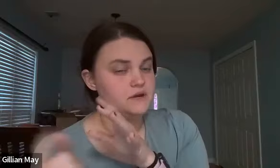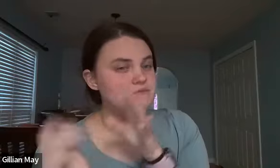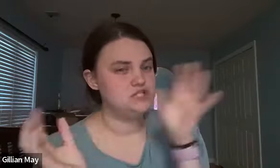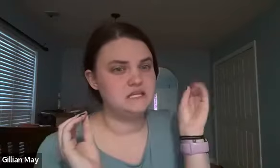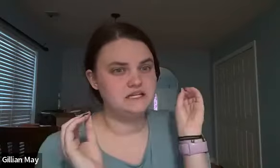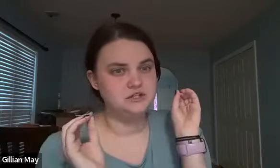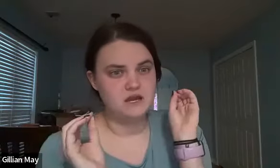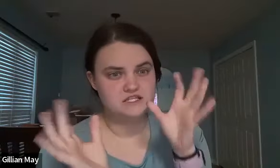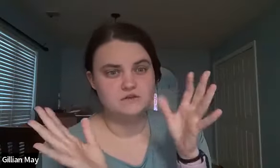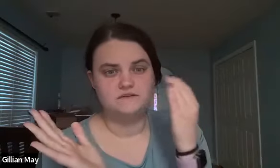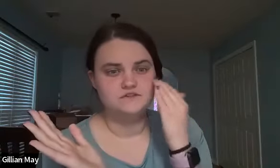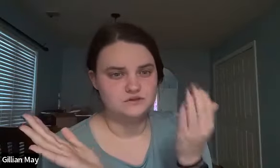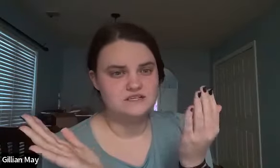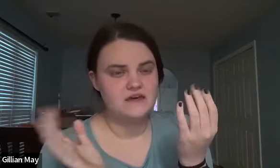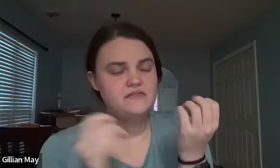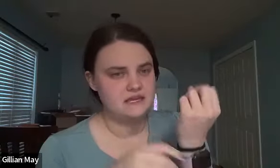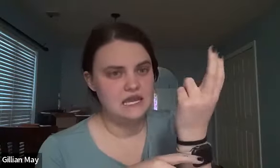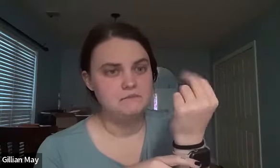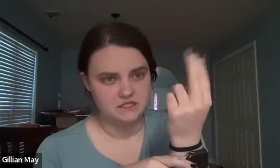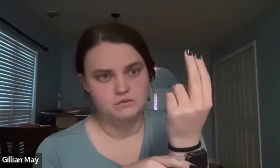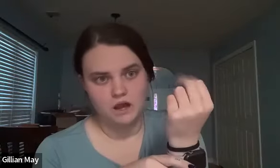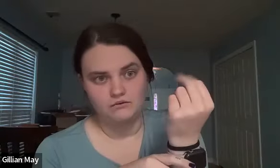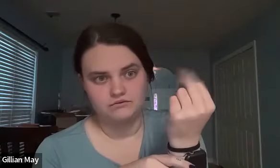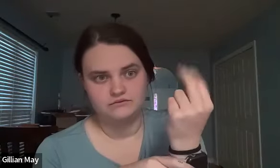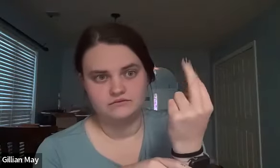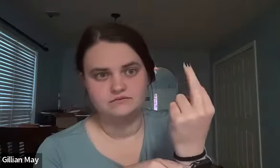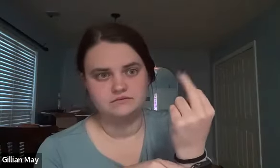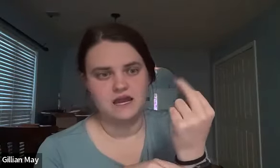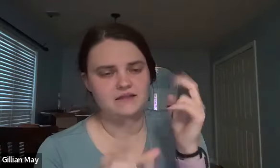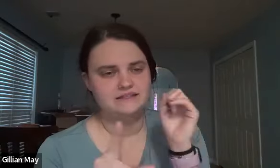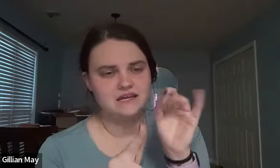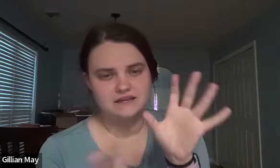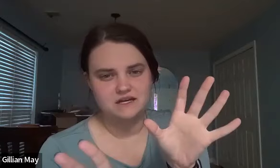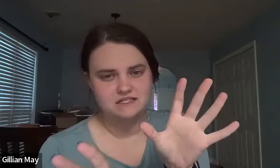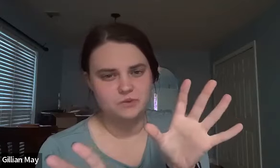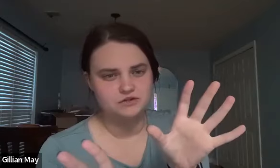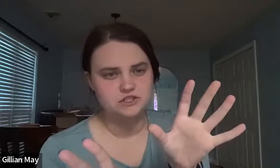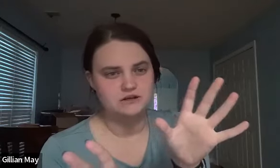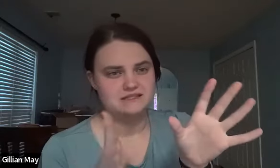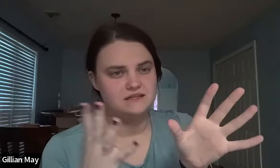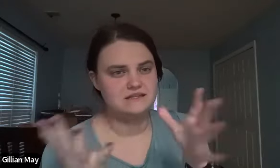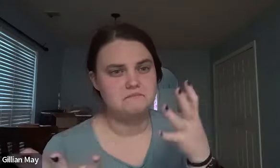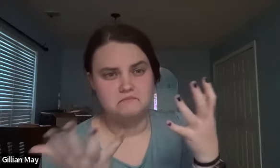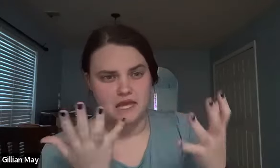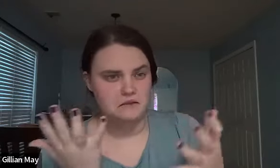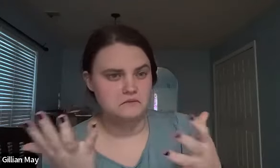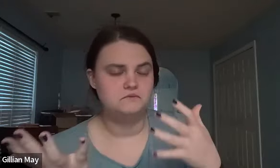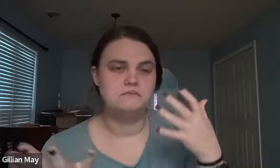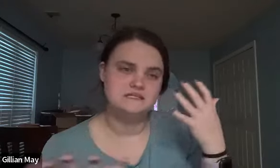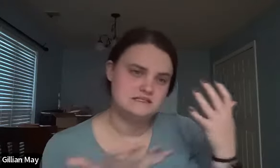I'm just letting you guys know that if you do see that, that can mean 12. I like to kind of give that exposure on signs that may see someone